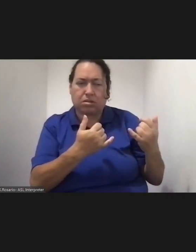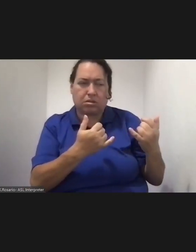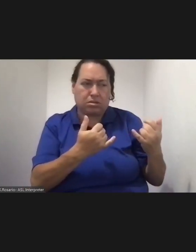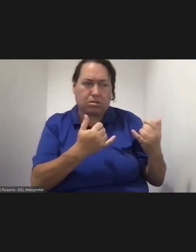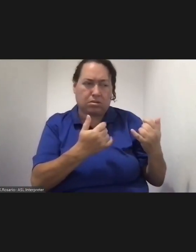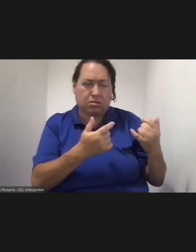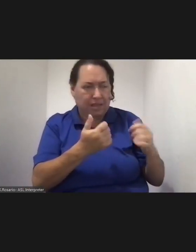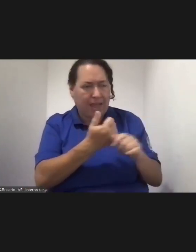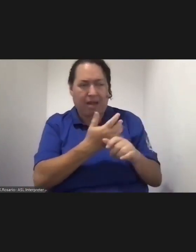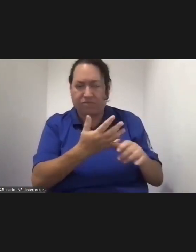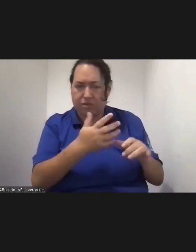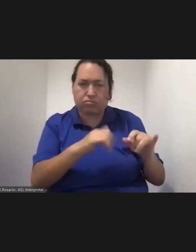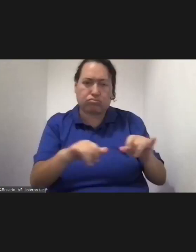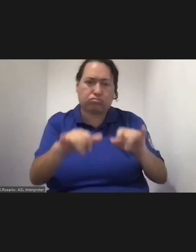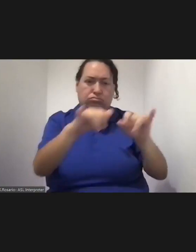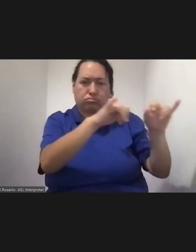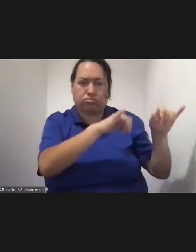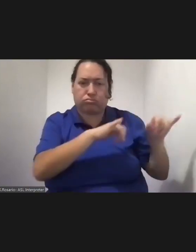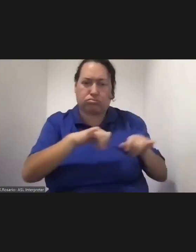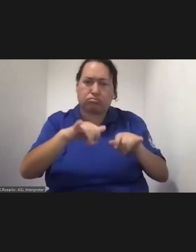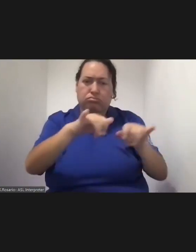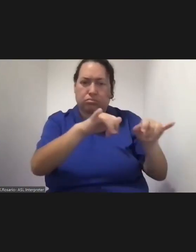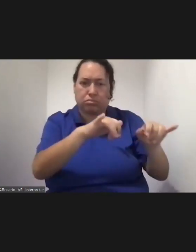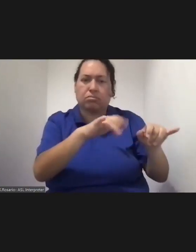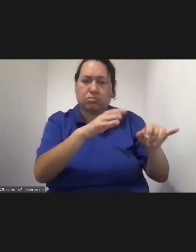standard, public health went ahead to